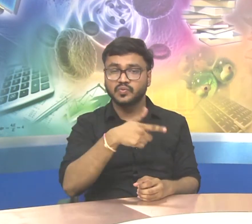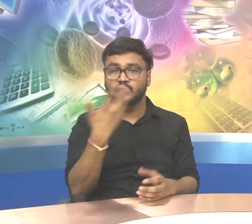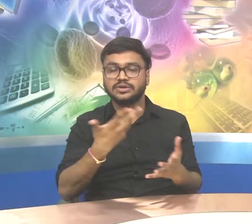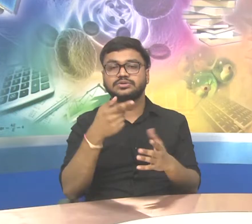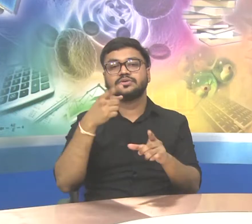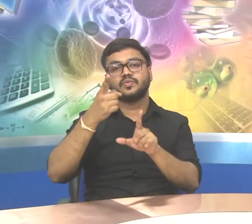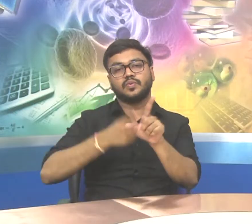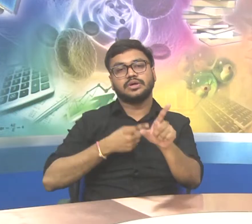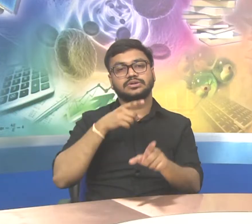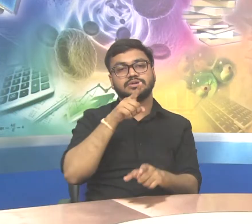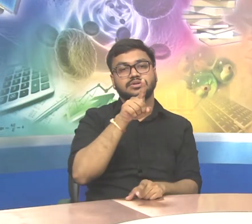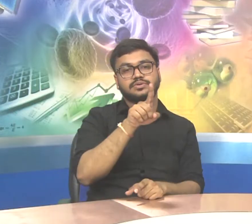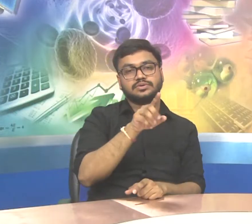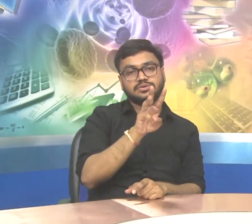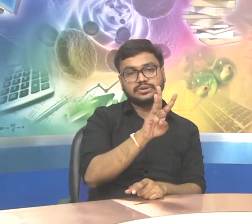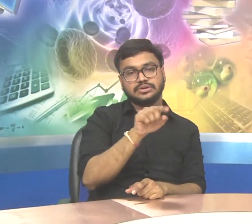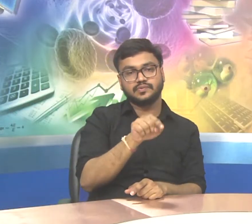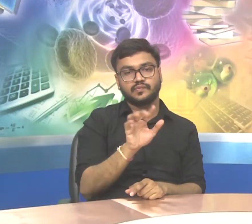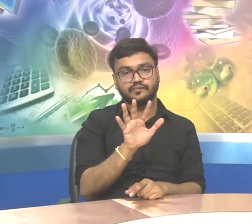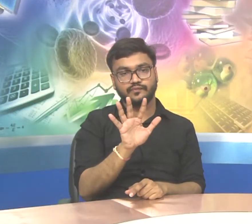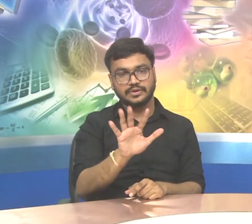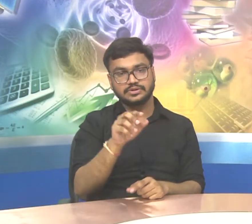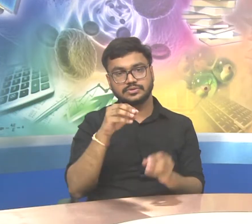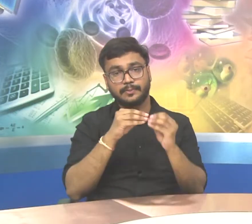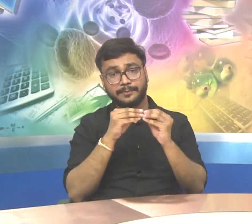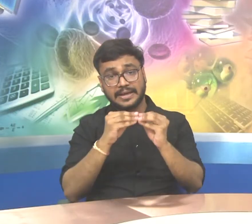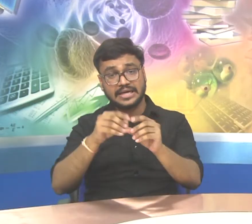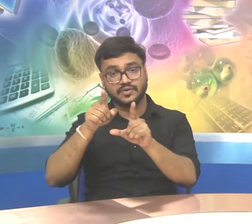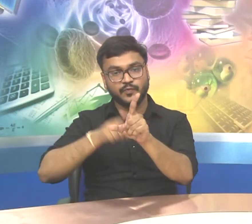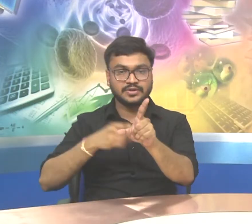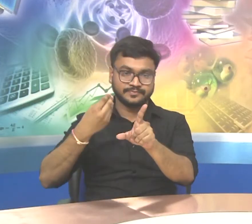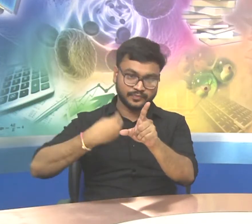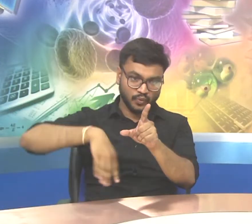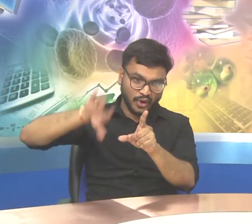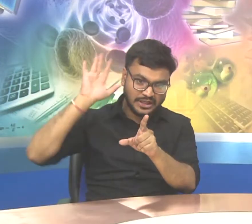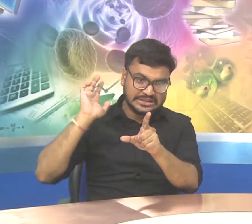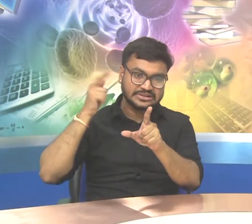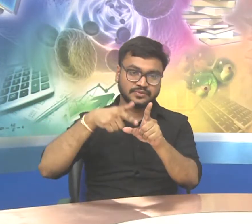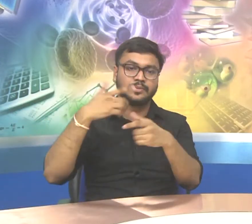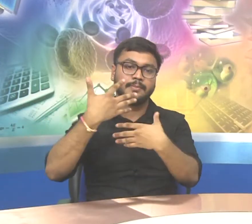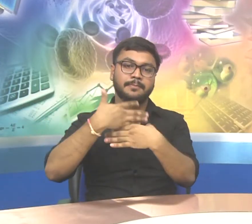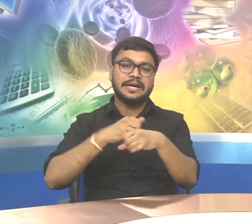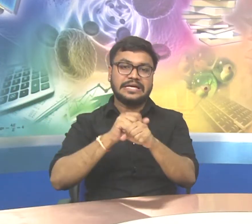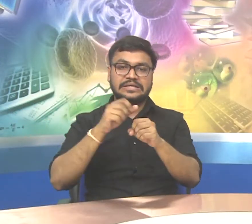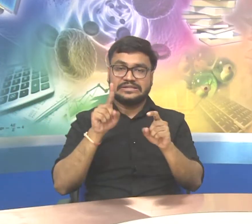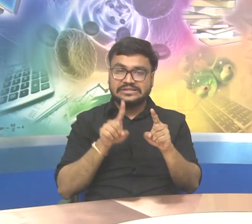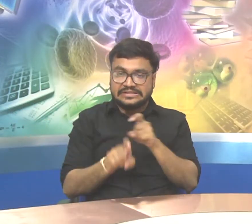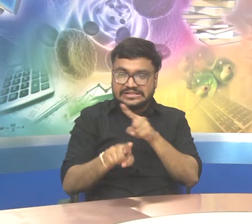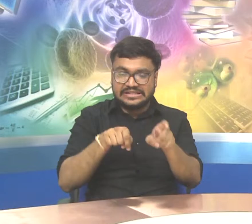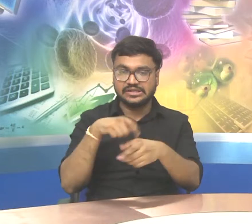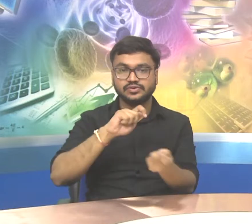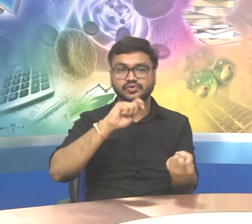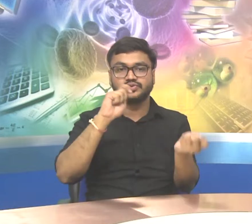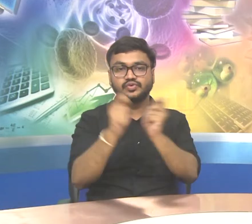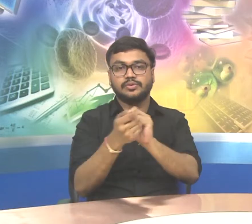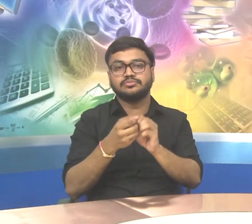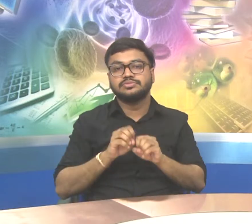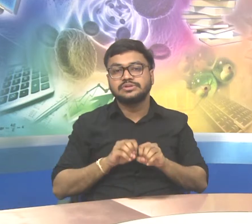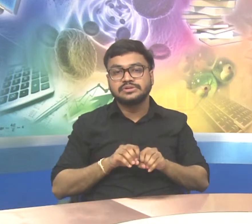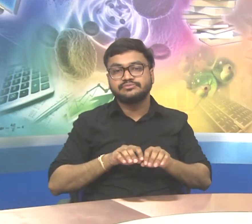Since they are very old, like about to 3.5 billion years ago, they may be among the